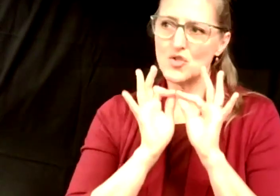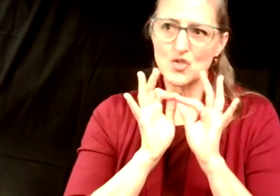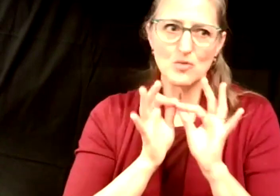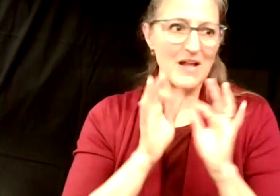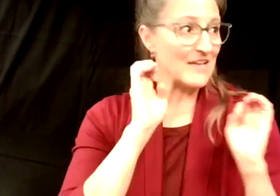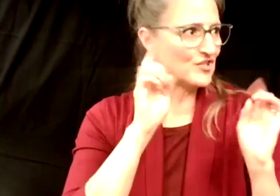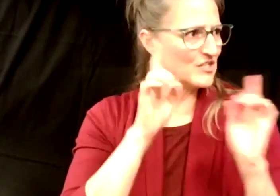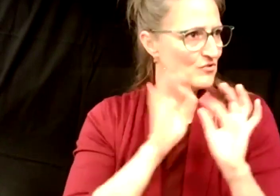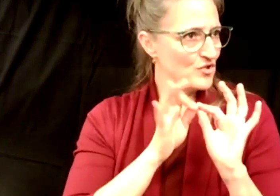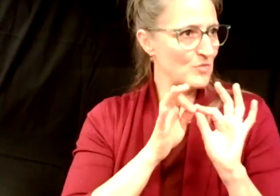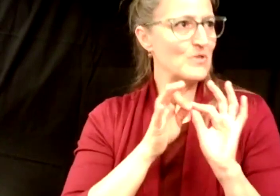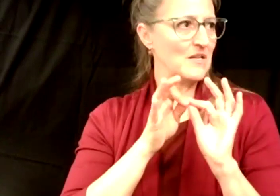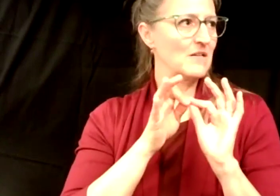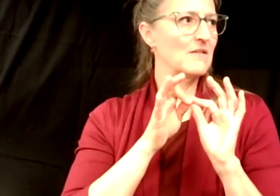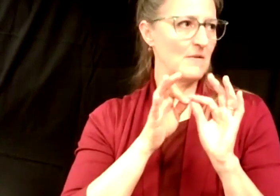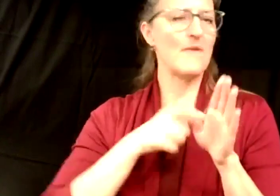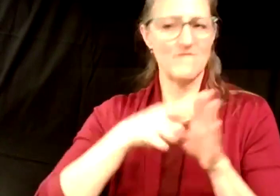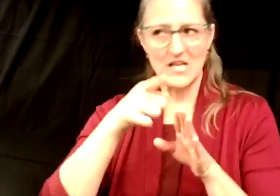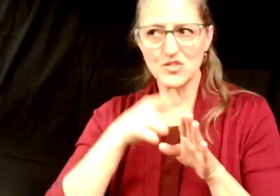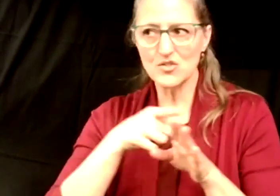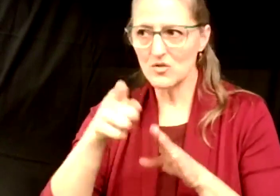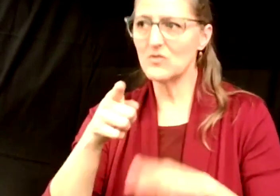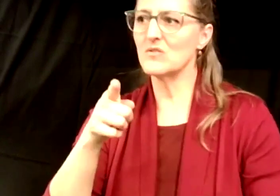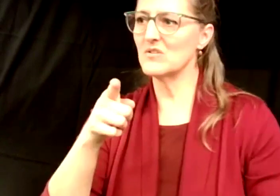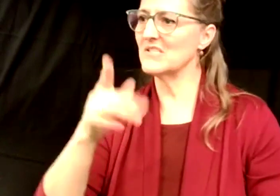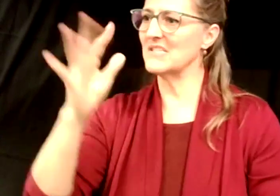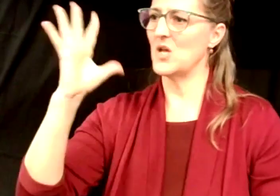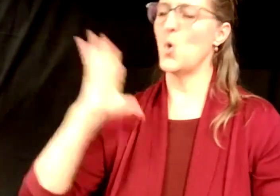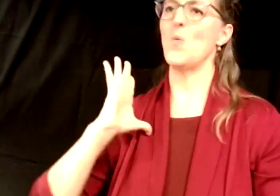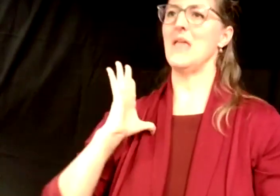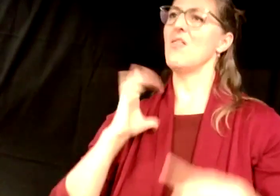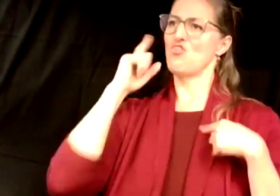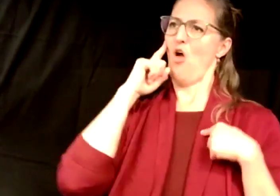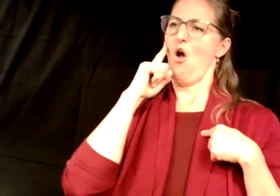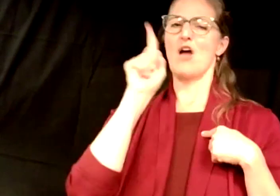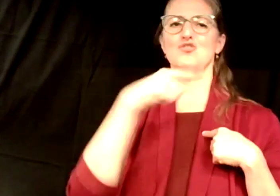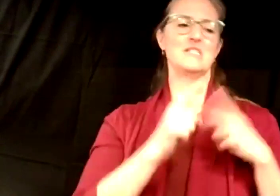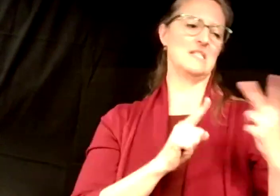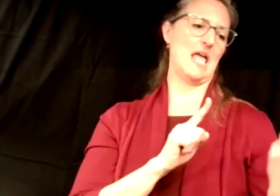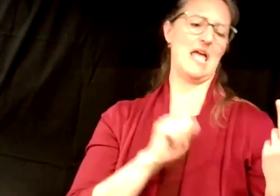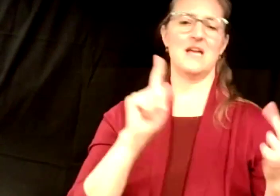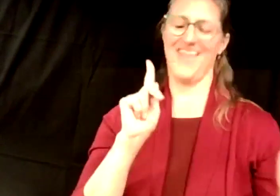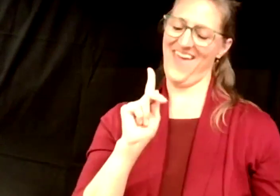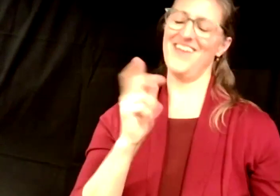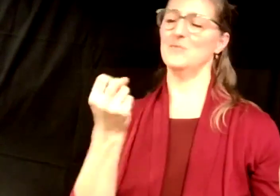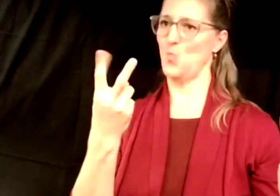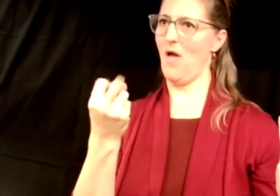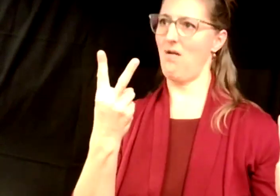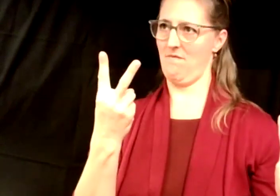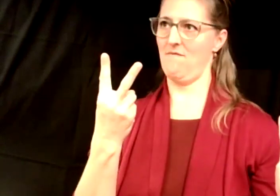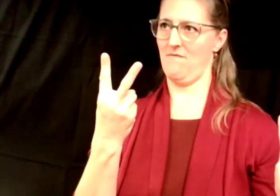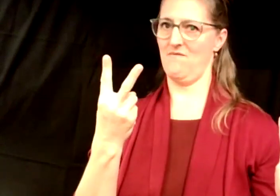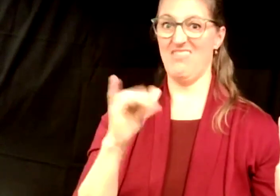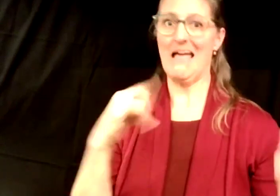time, we have thought of educational interpreters as K-12. Which in and of itself is complex